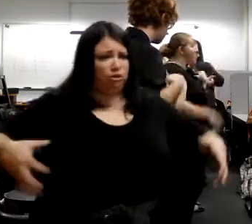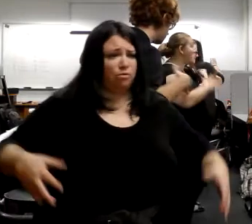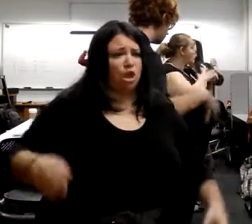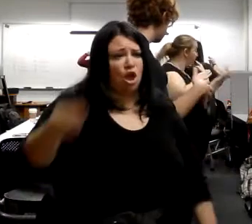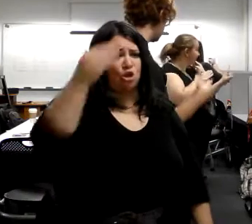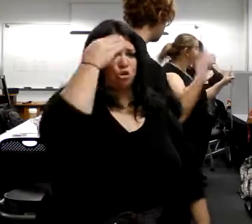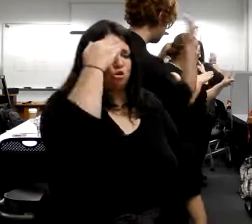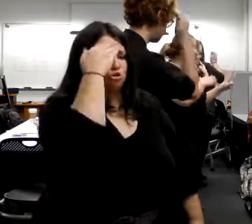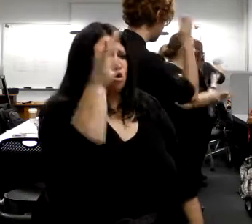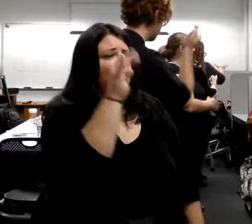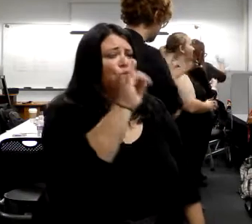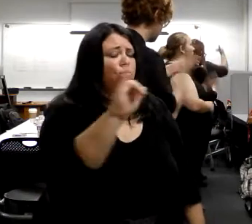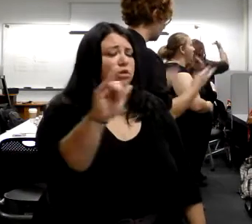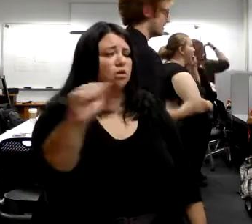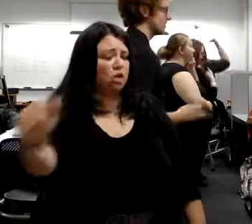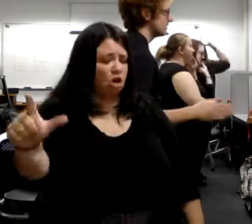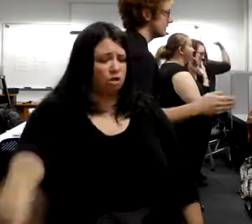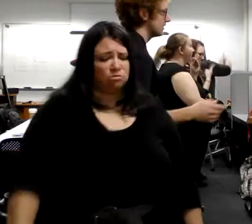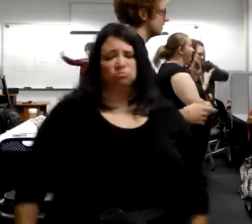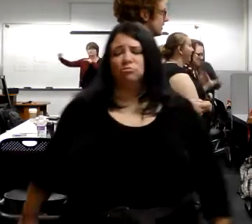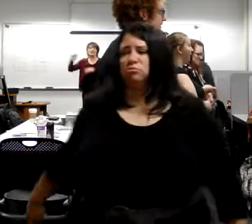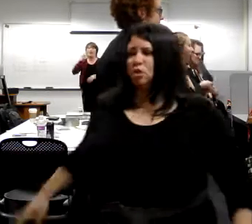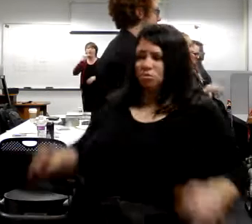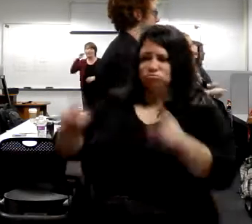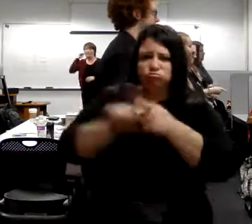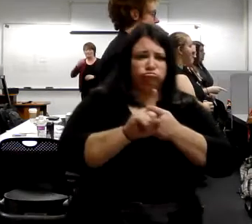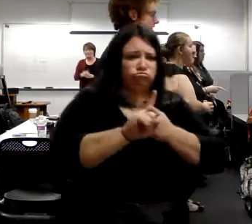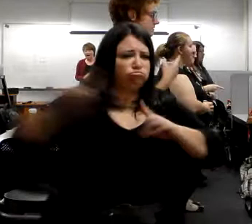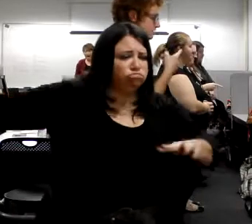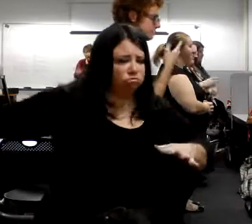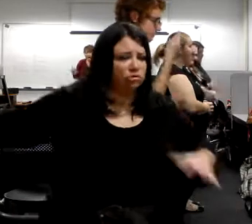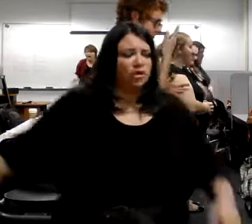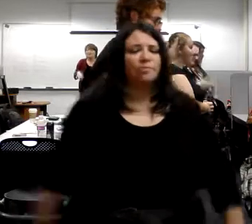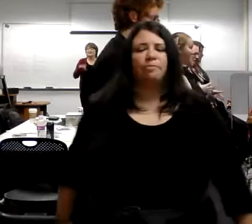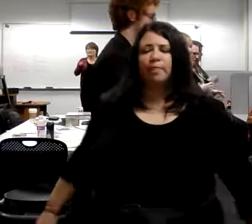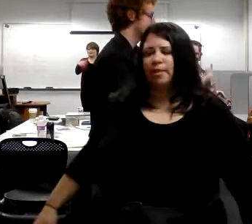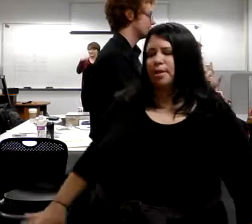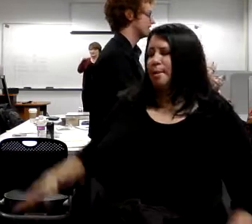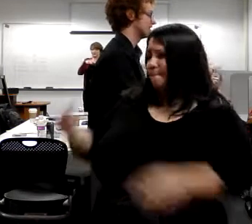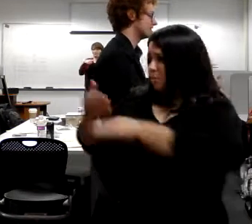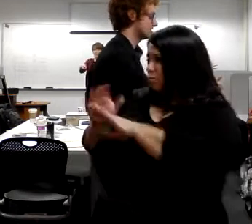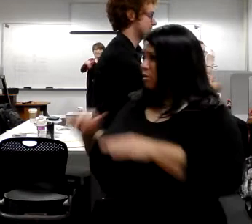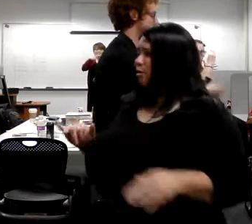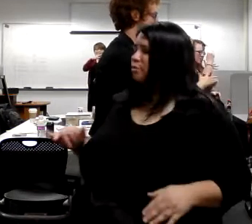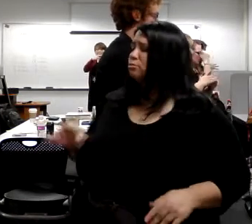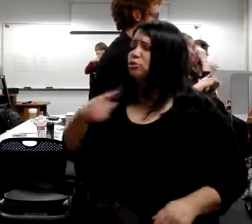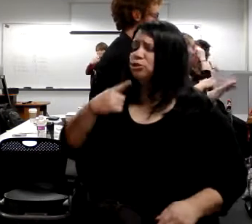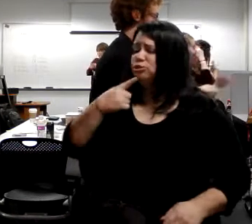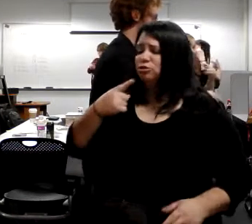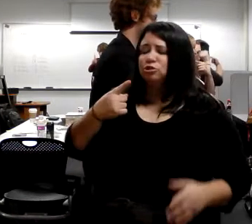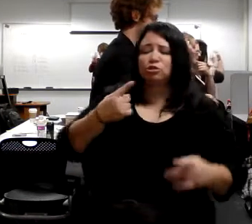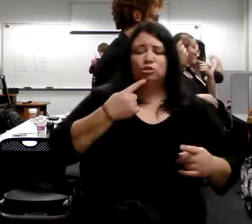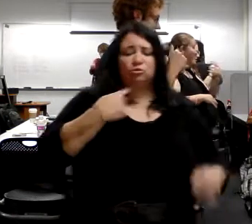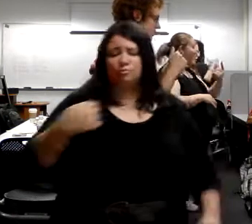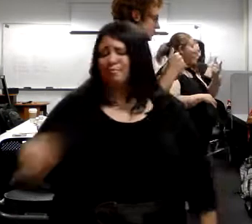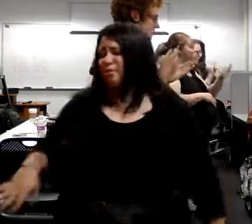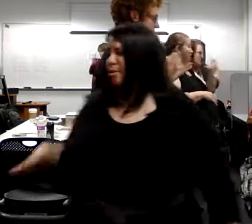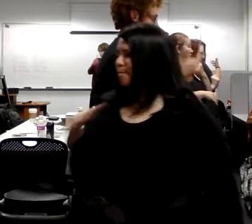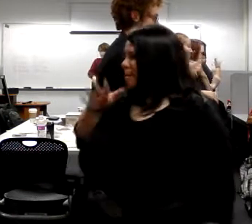And she told me beforehand that her mom didn't allow her to cross the street. So I put my hands on my head, and I said, no,